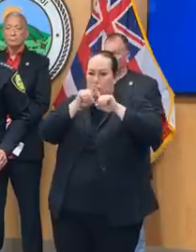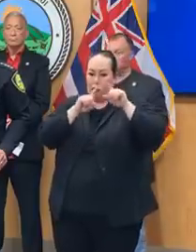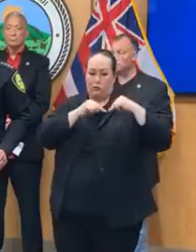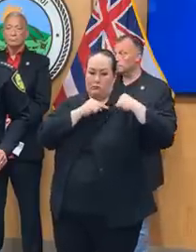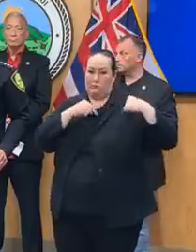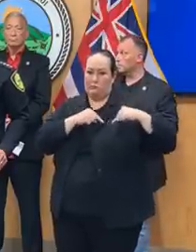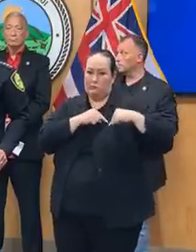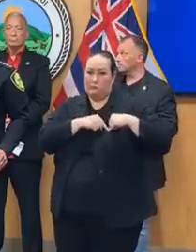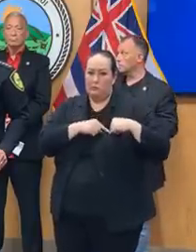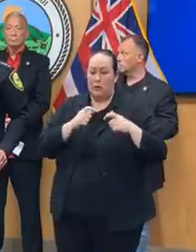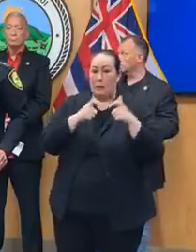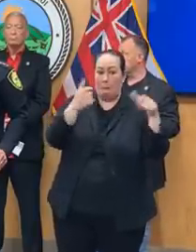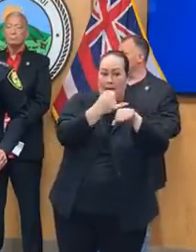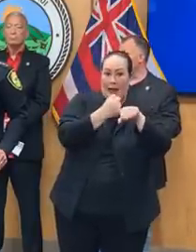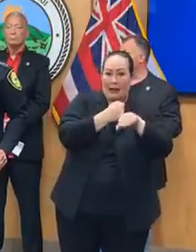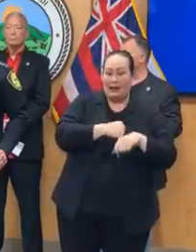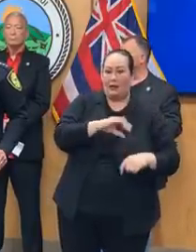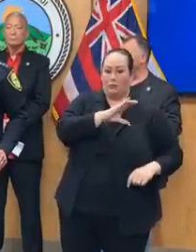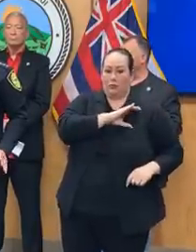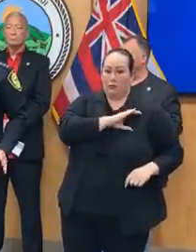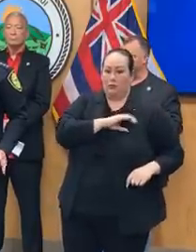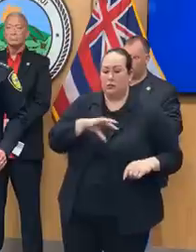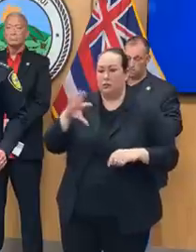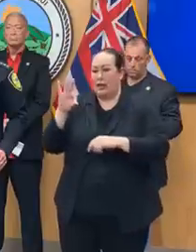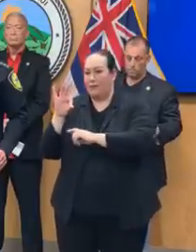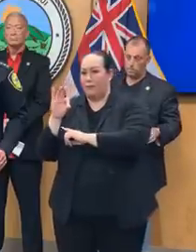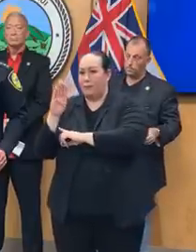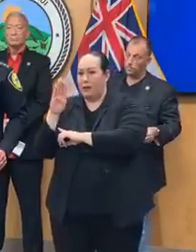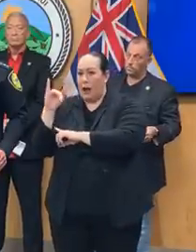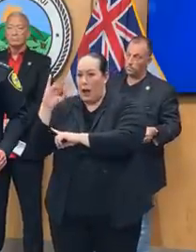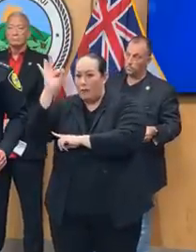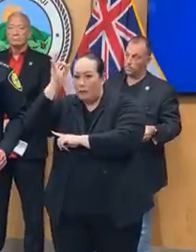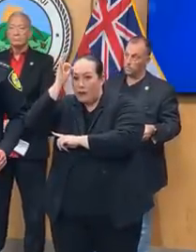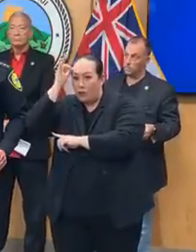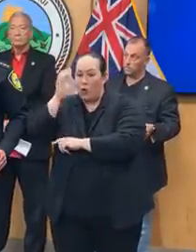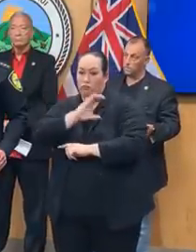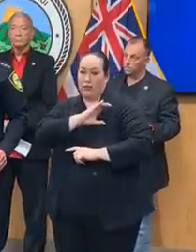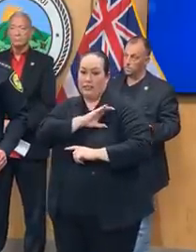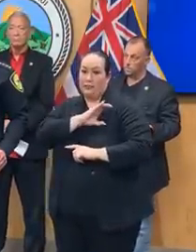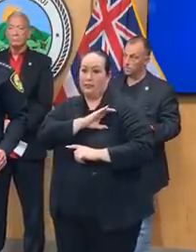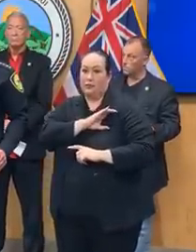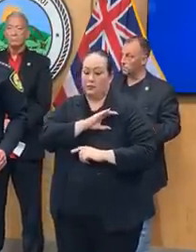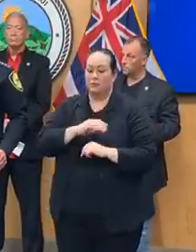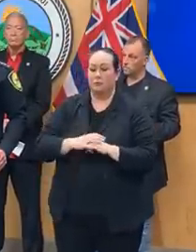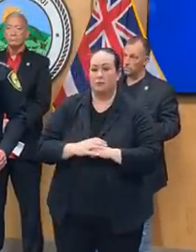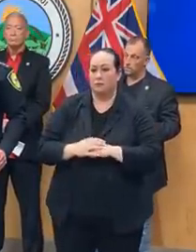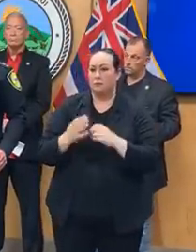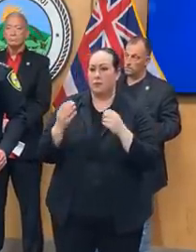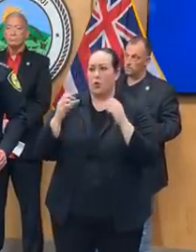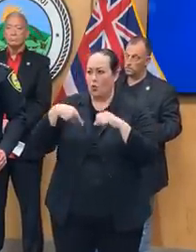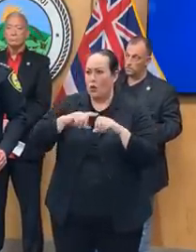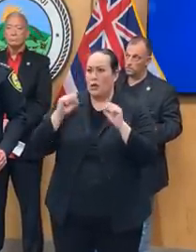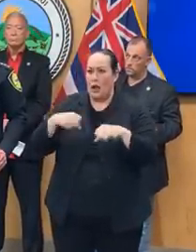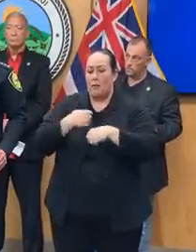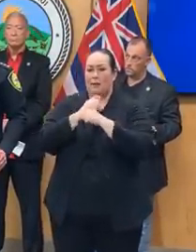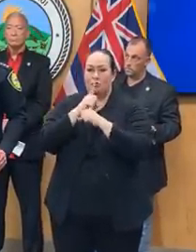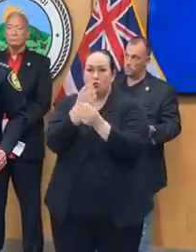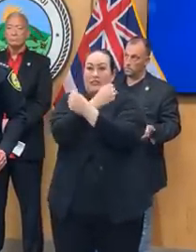HPD, to include the FBI and others. We've been able to reinforce the